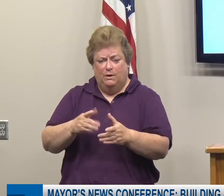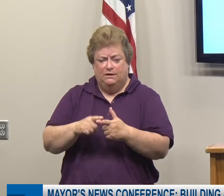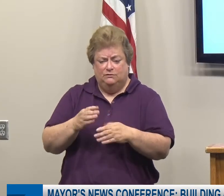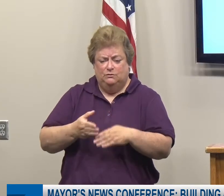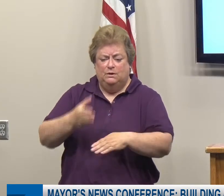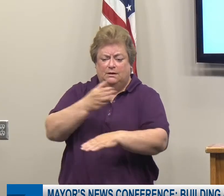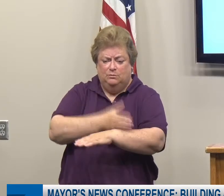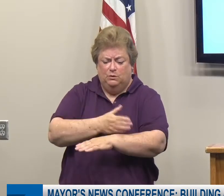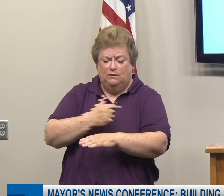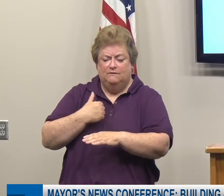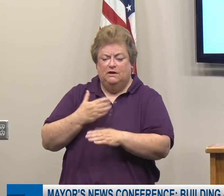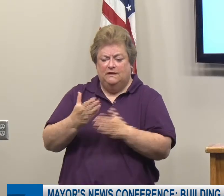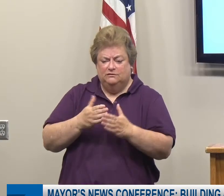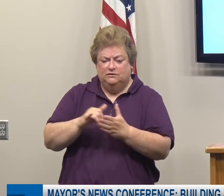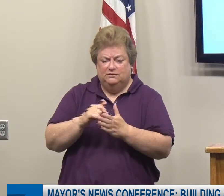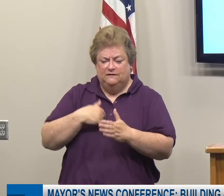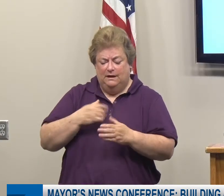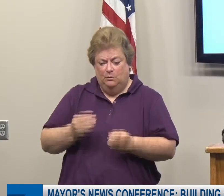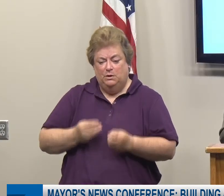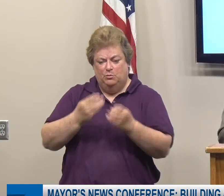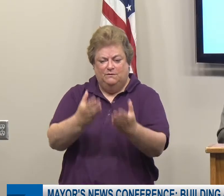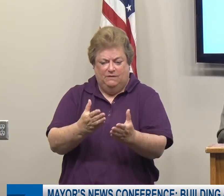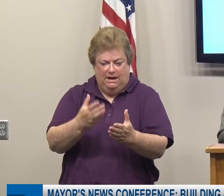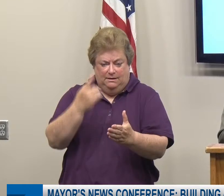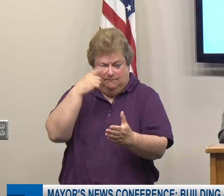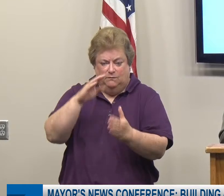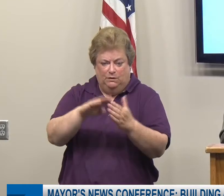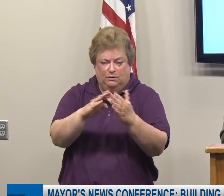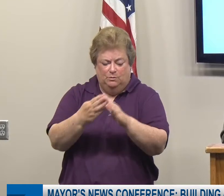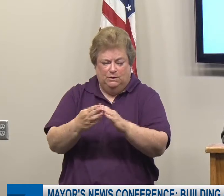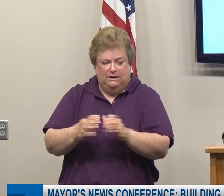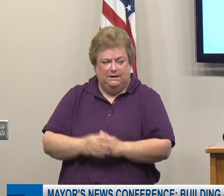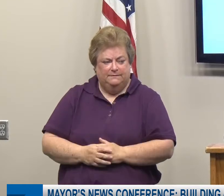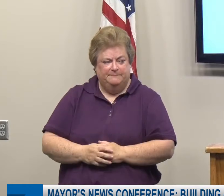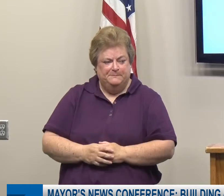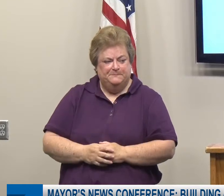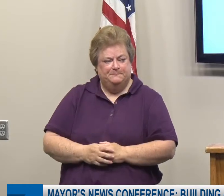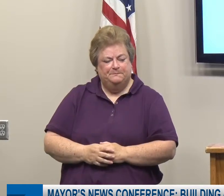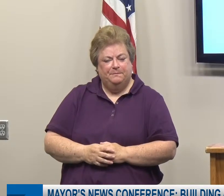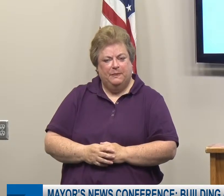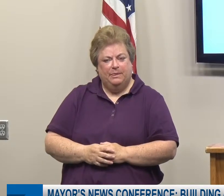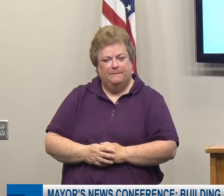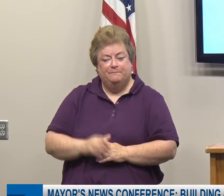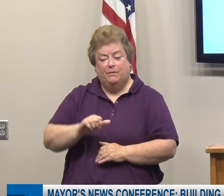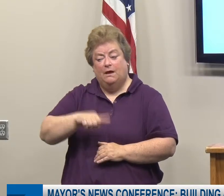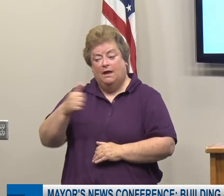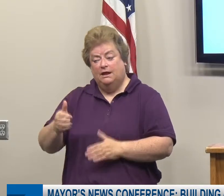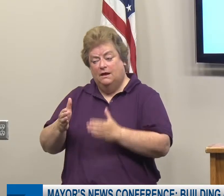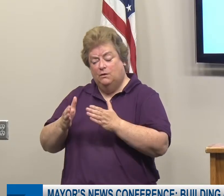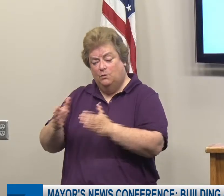to improve the services we provide with the community. In